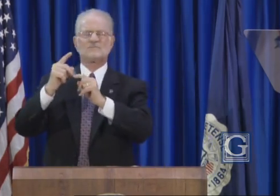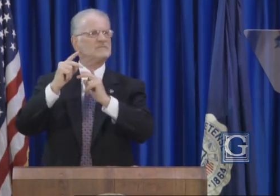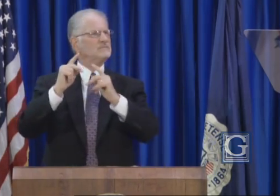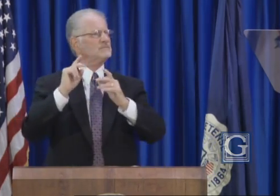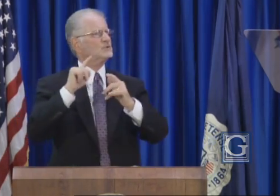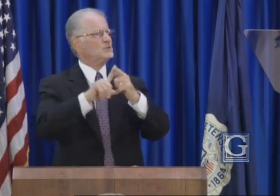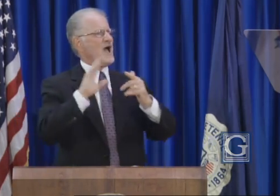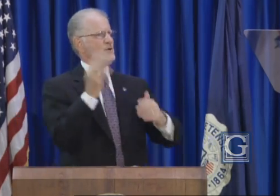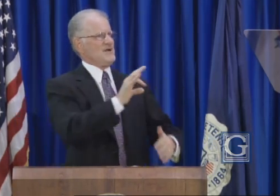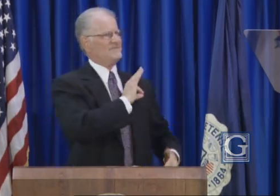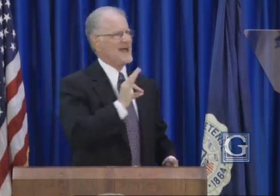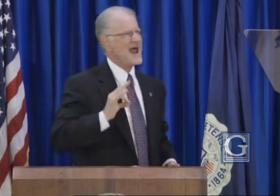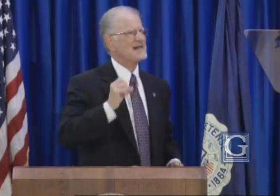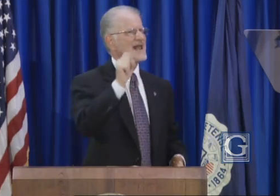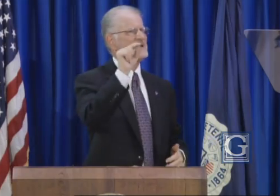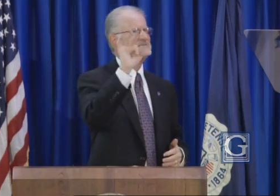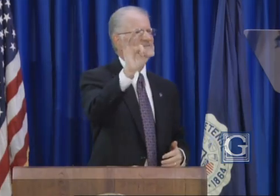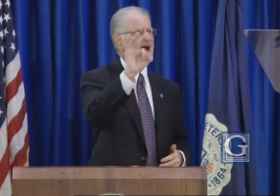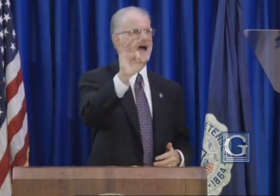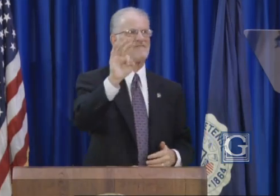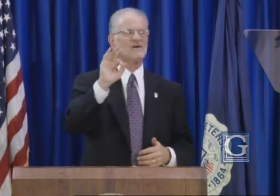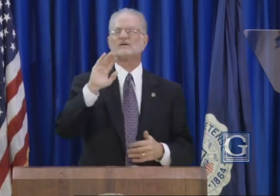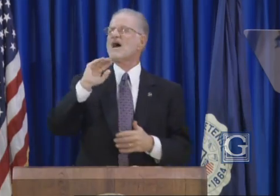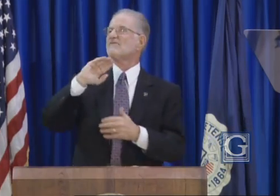Thirdly, allow me to talk to our faculty and staff